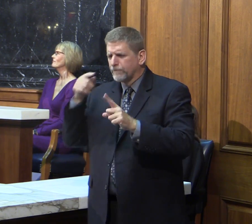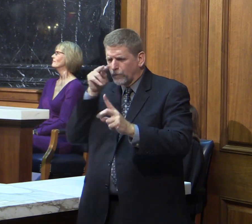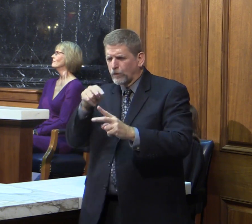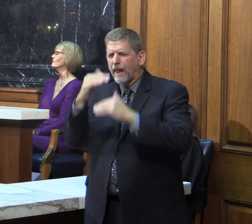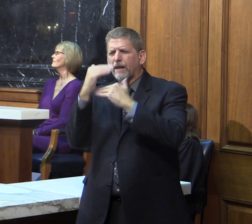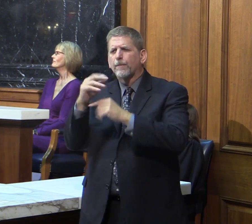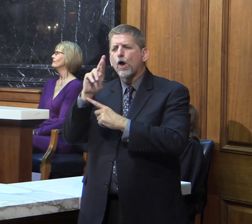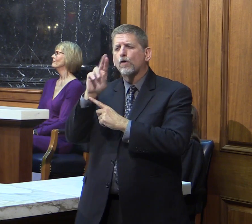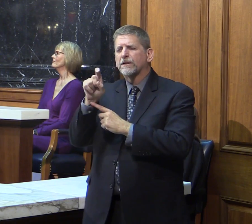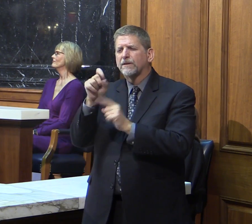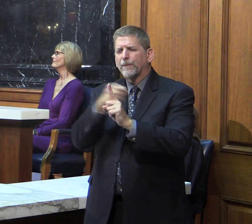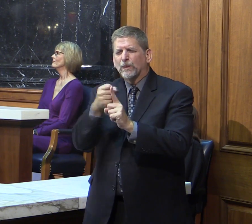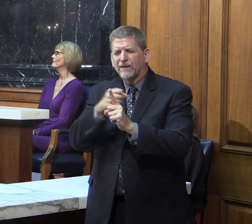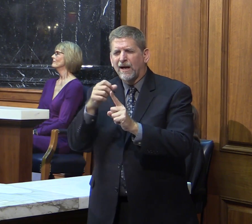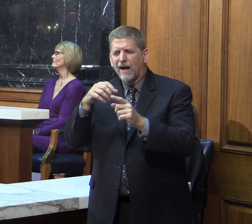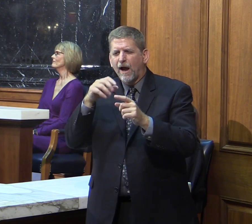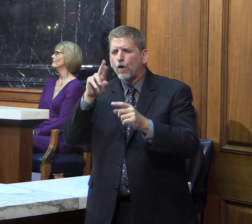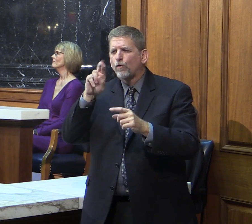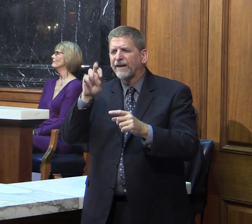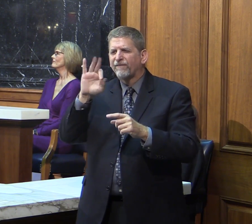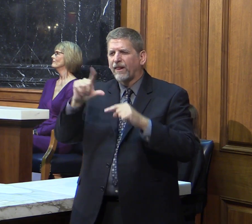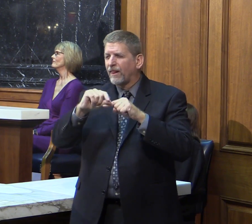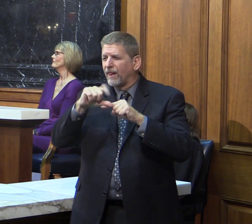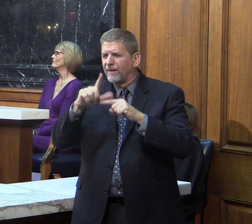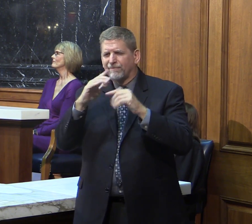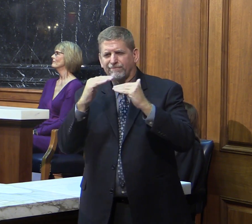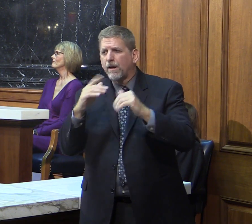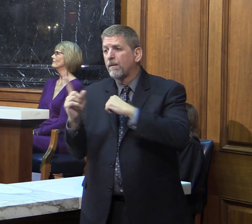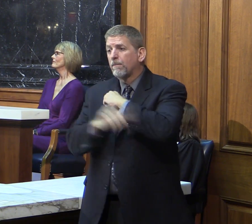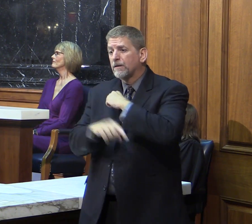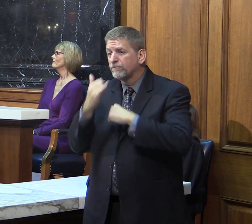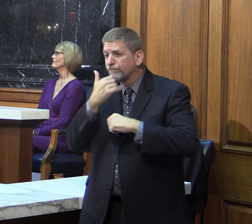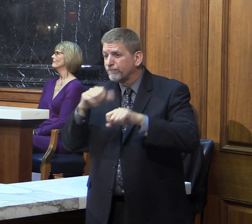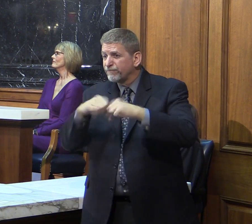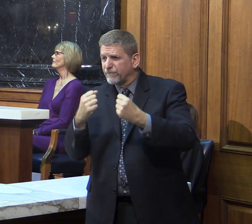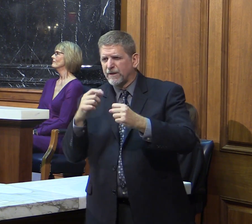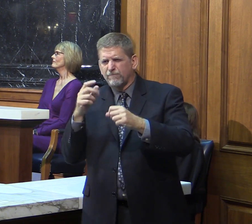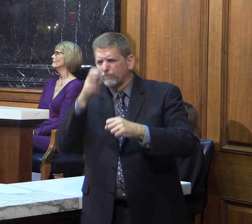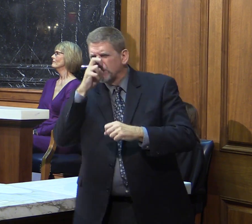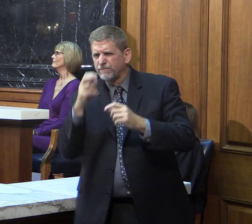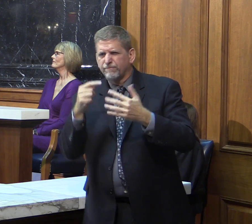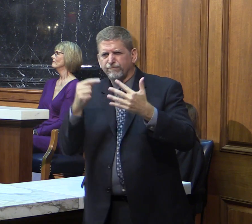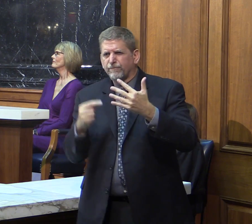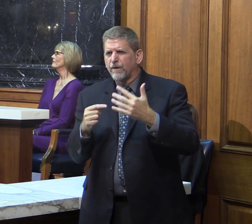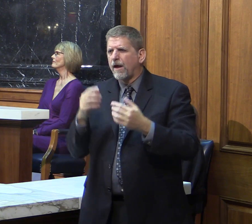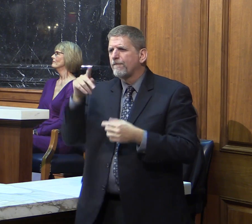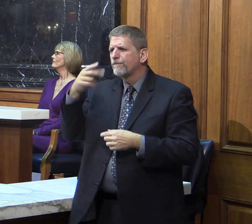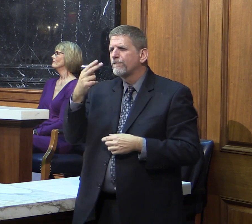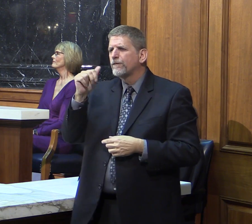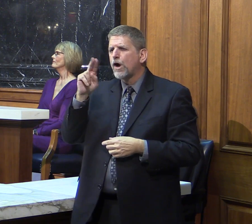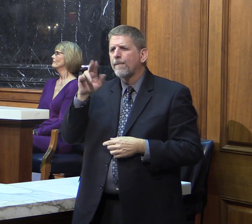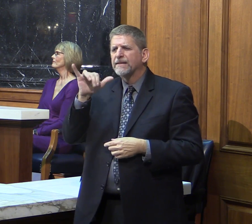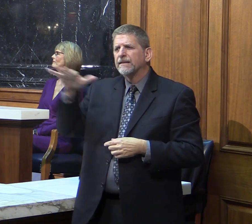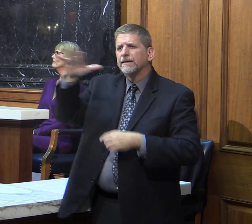enhance penalties who commit pharmacy robberies, and upgrade Indiana State Police labs to